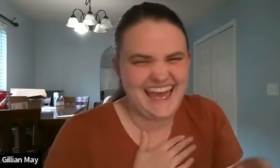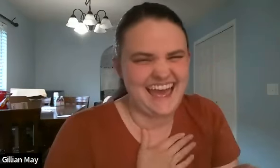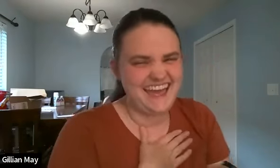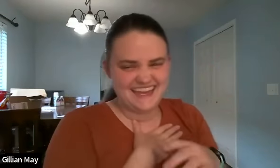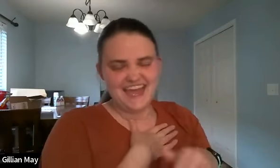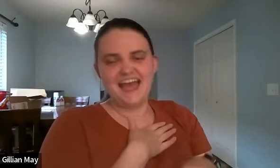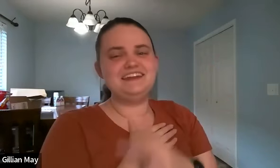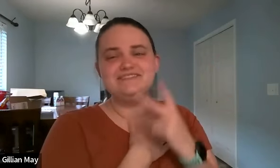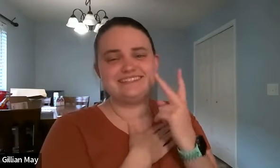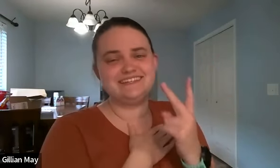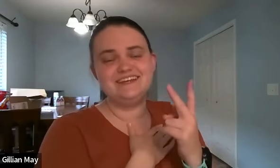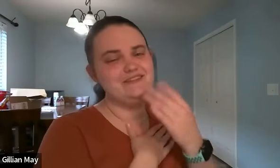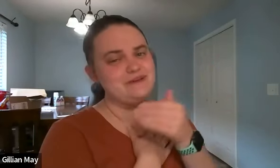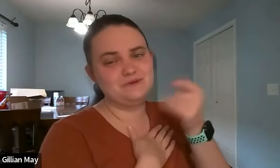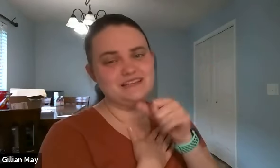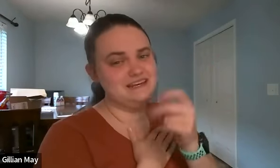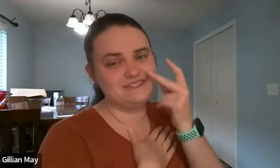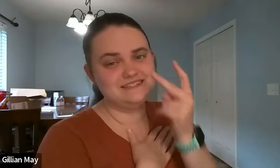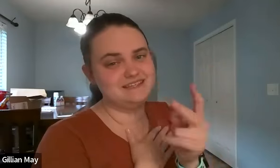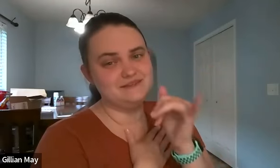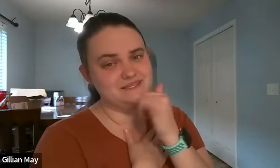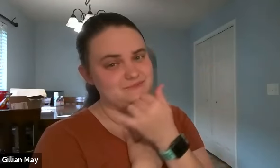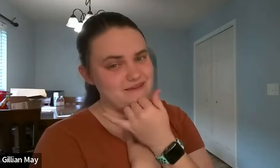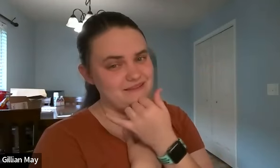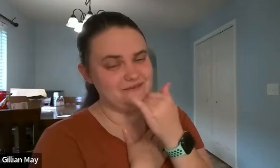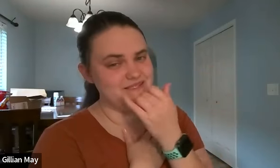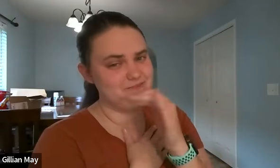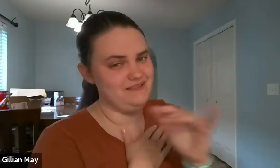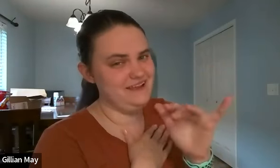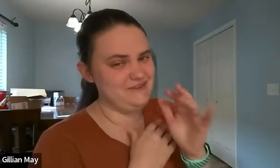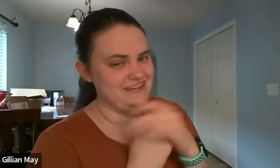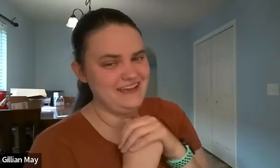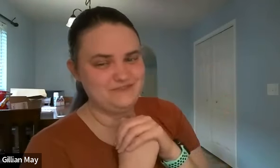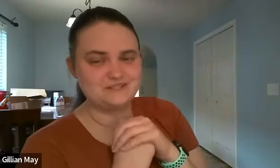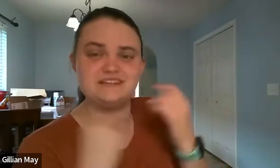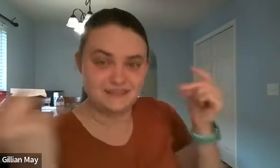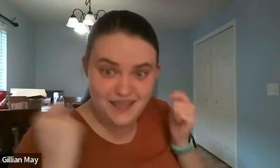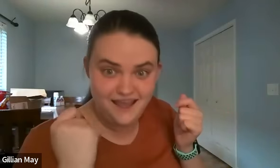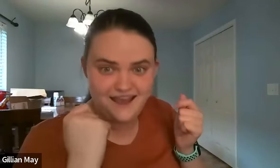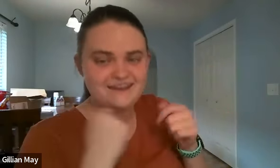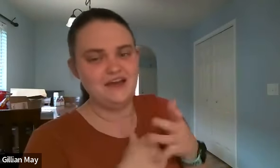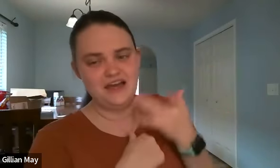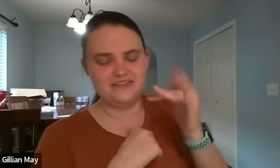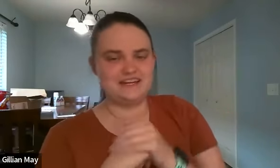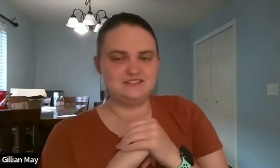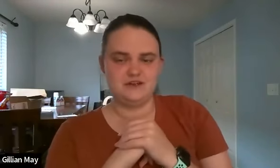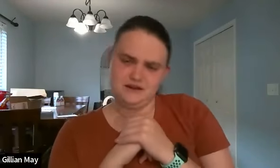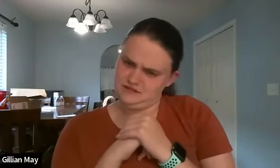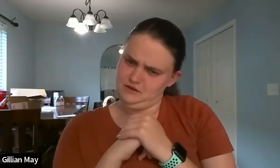I didn't even see the best part. I didn't even see the misspelling of it at first. I was like, yeah. And then I saw your edit. I was like, oh